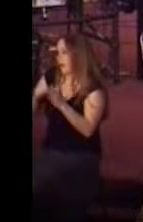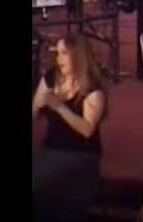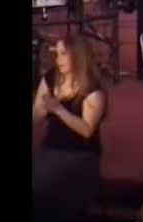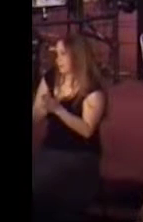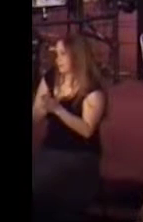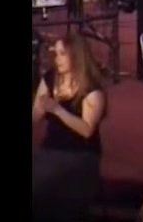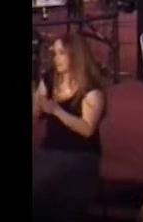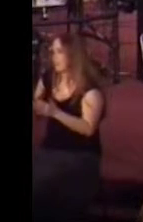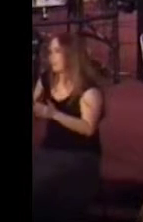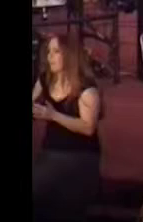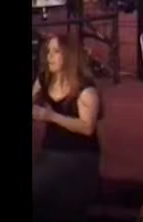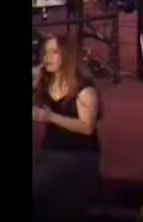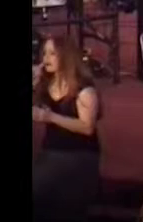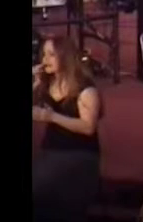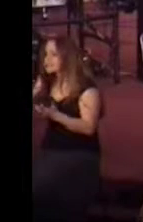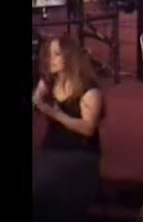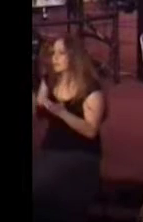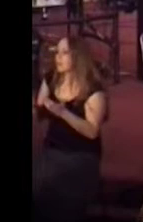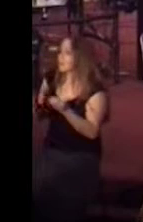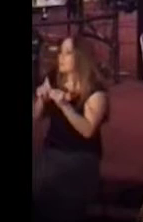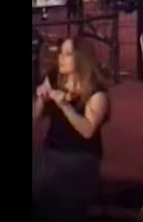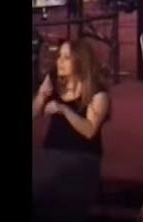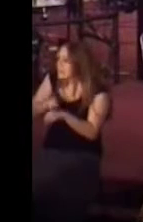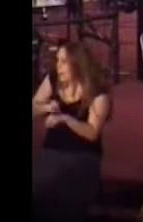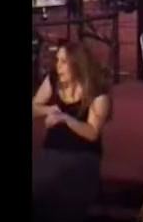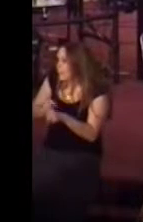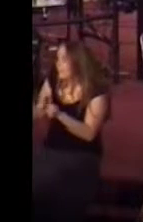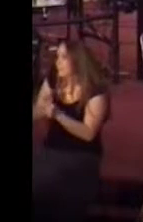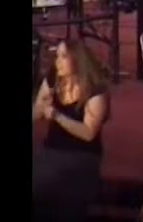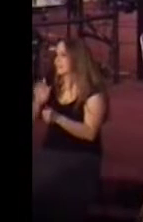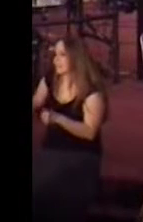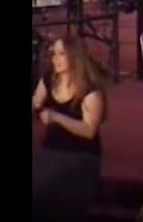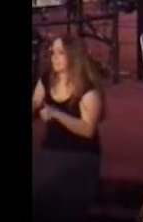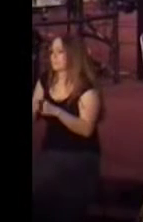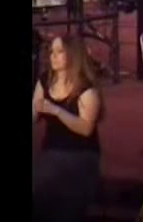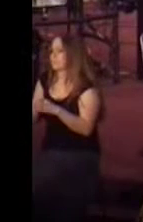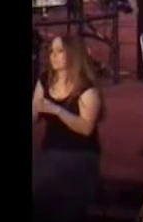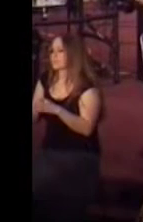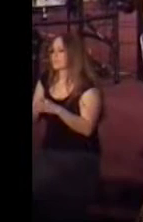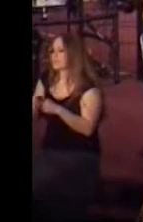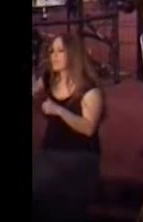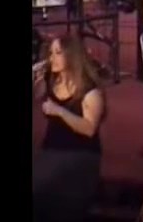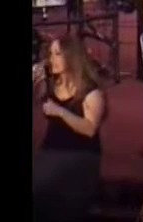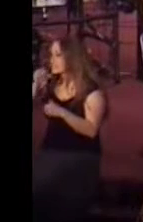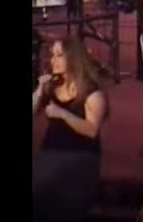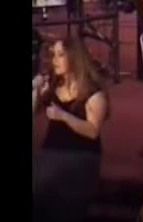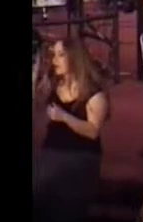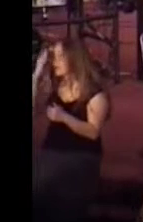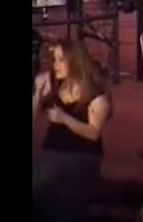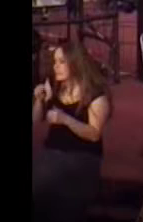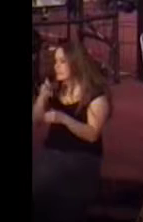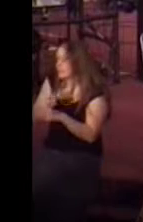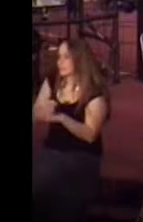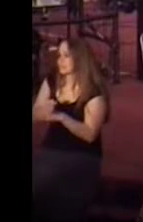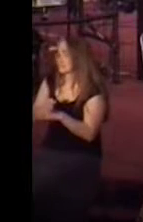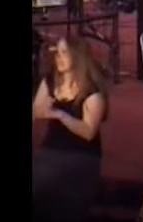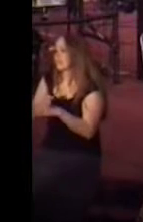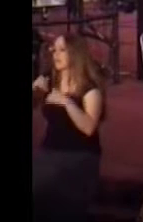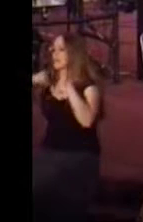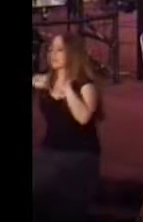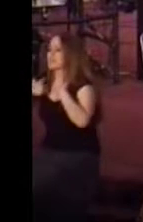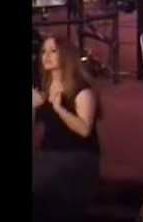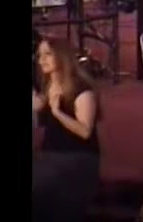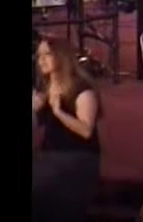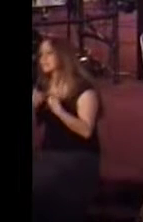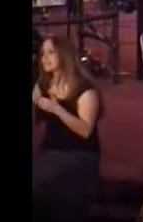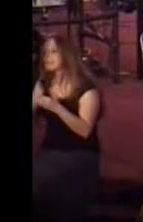them. Your kids don't sleep through the night. You get home from work and you're exhausted. You've got nothing left to give and dinner